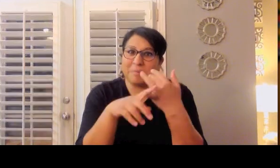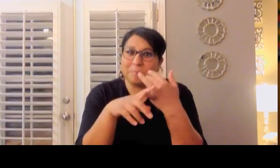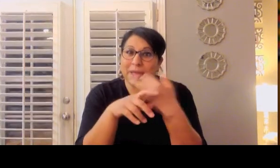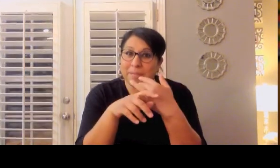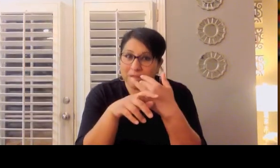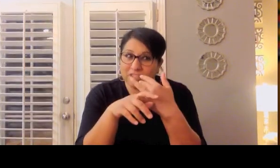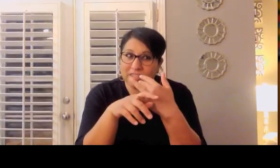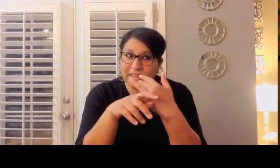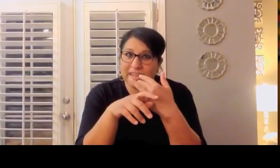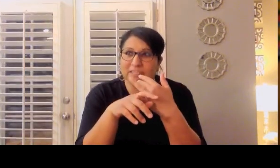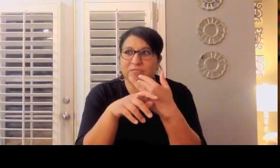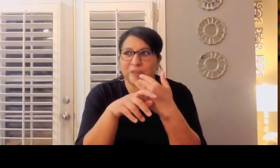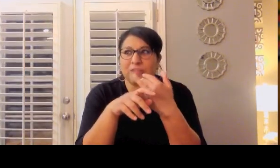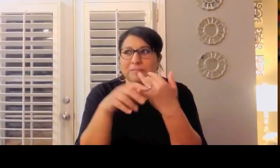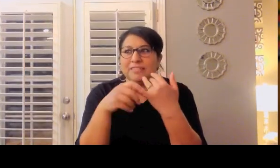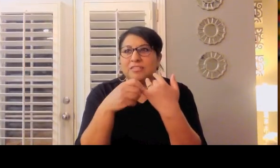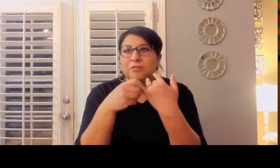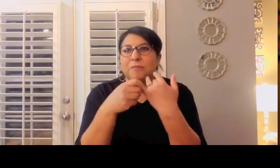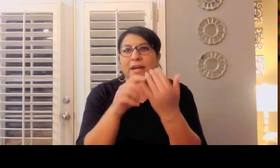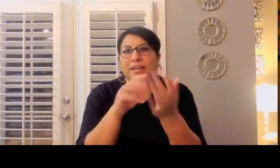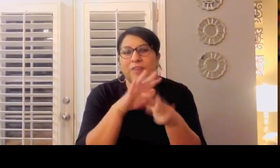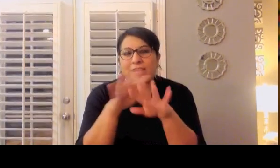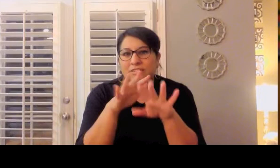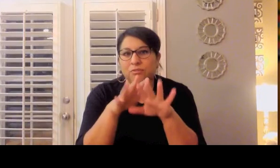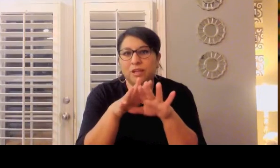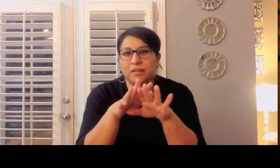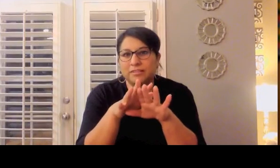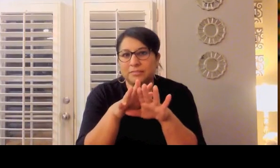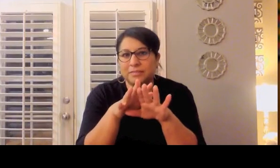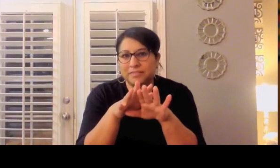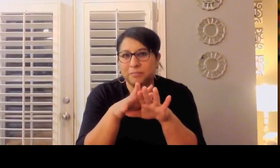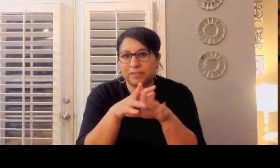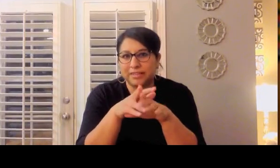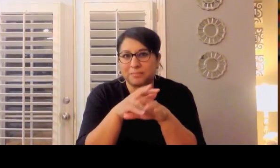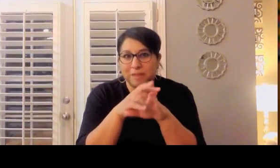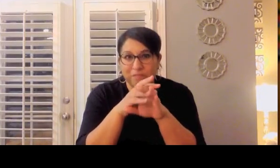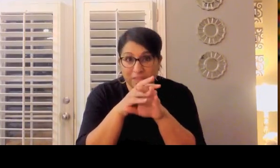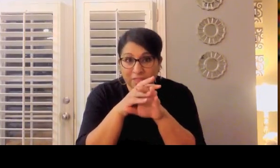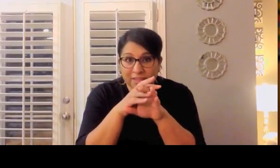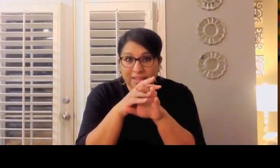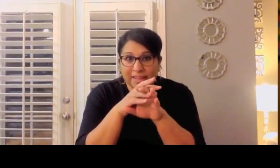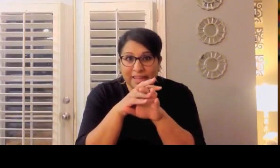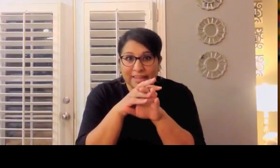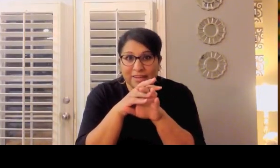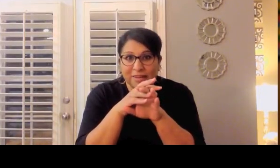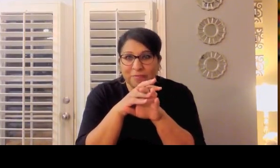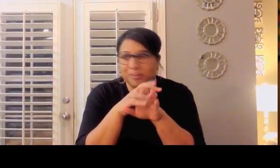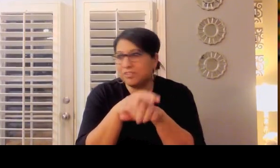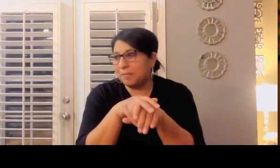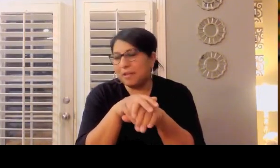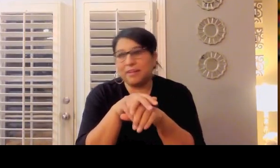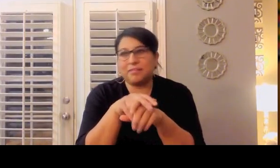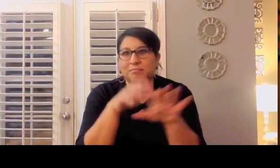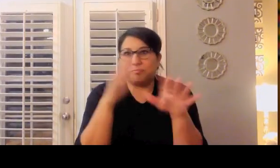And May, Mother's Day is fairly busy too, but I try not to do a lot because my son's birthday is May 5th. Mm-hmm. And we're